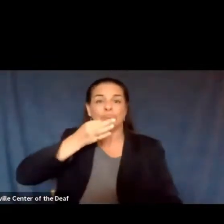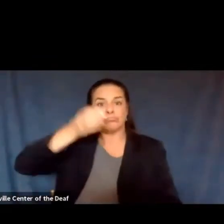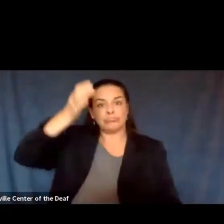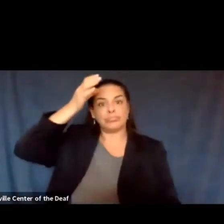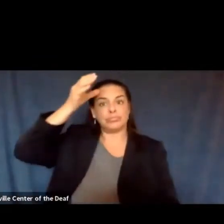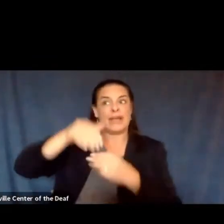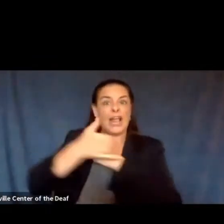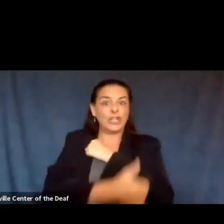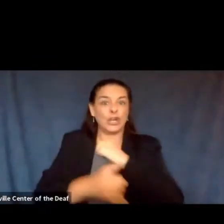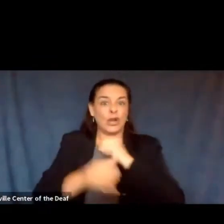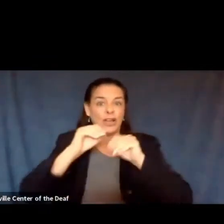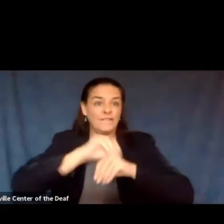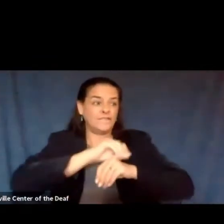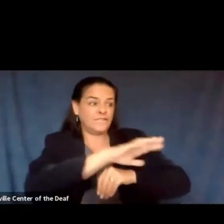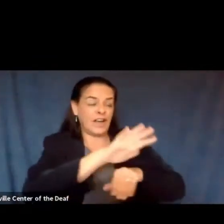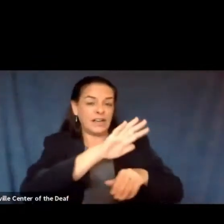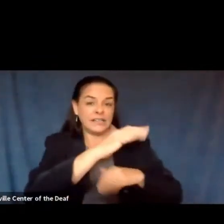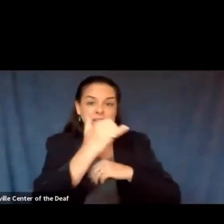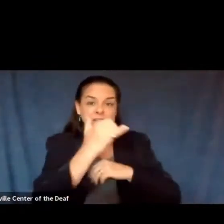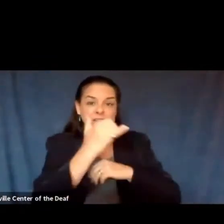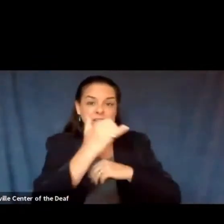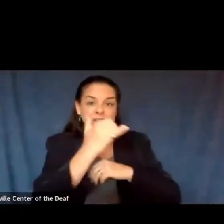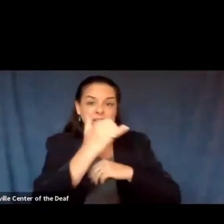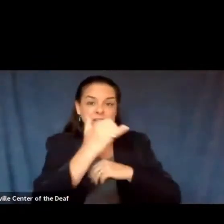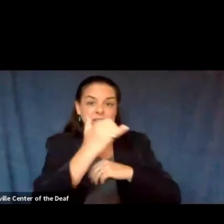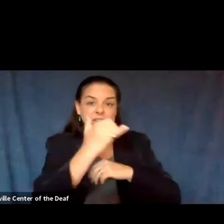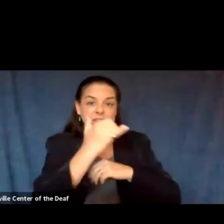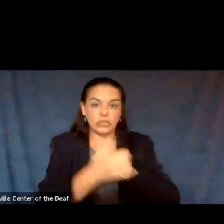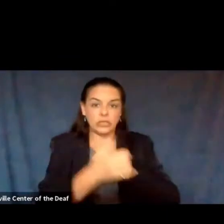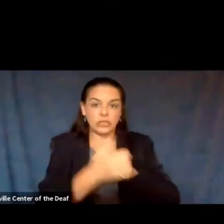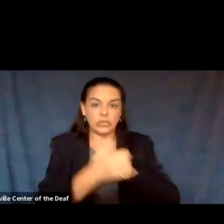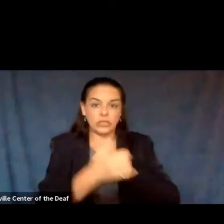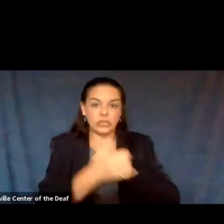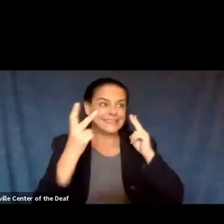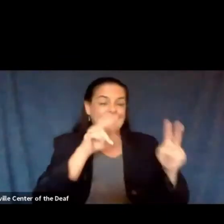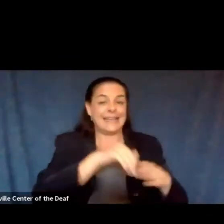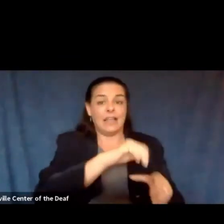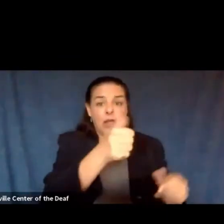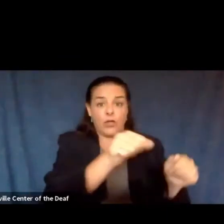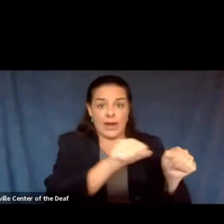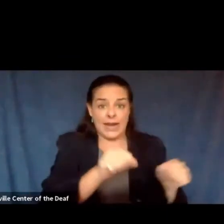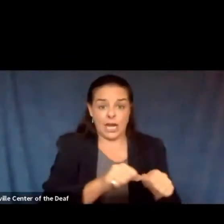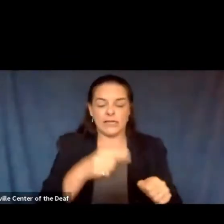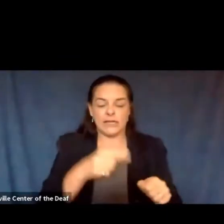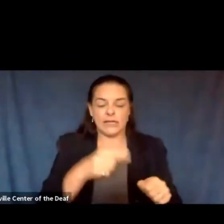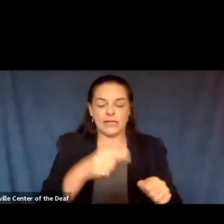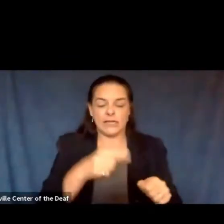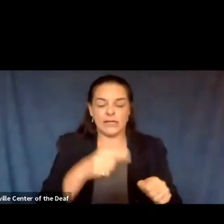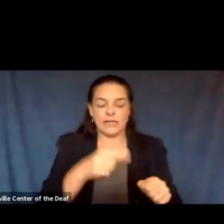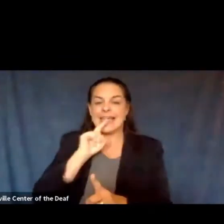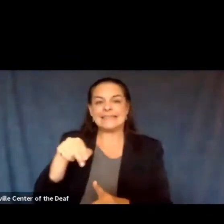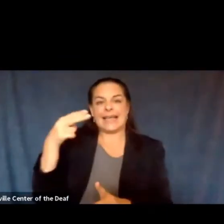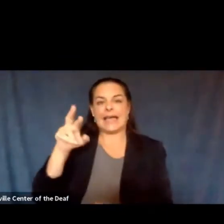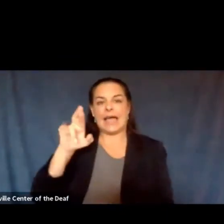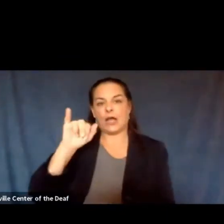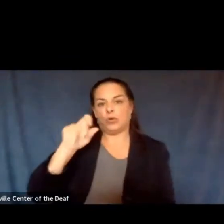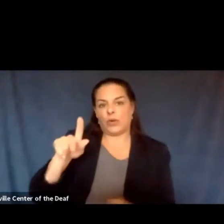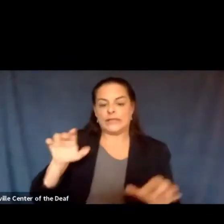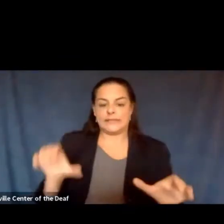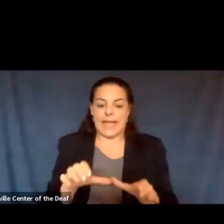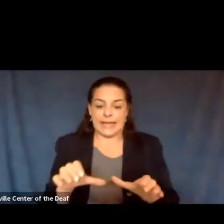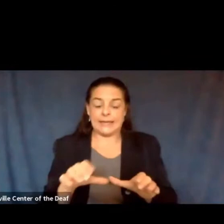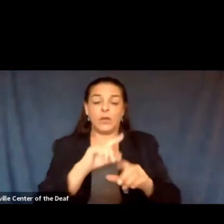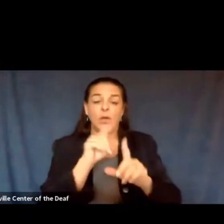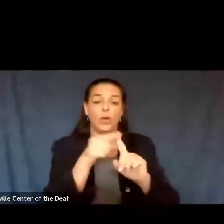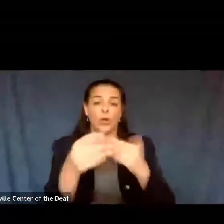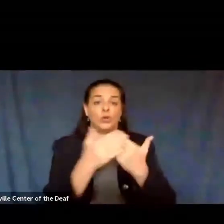folks all over are telling us that other jurisdictions are seeing, is that's a high risk activity. When you're in close